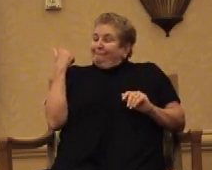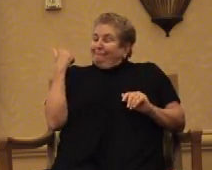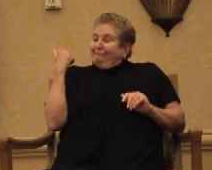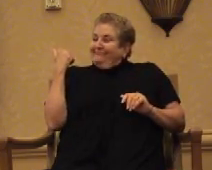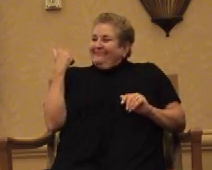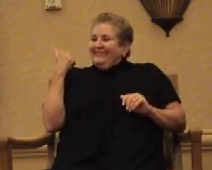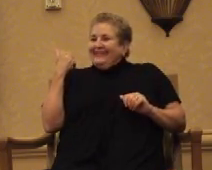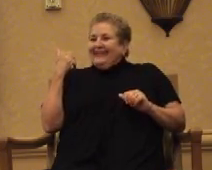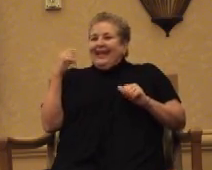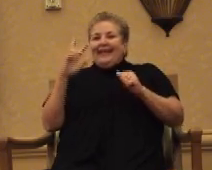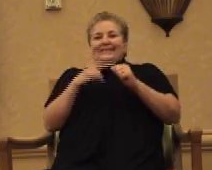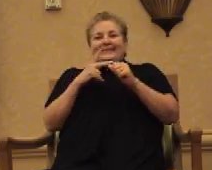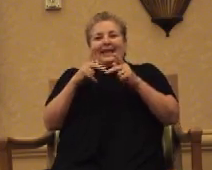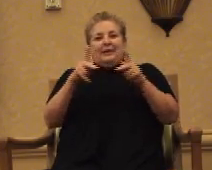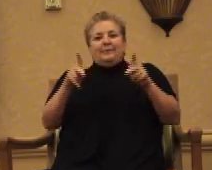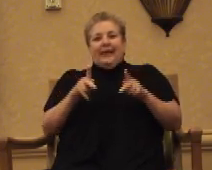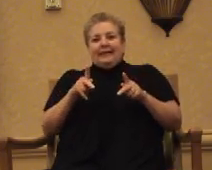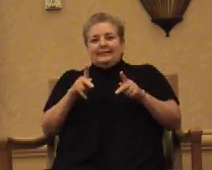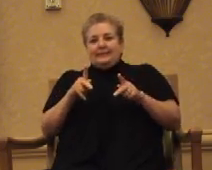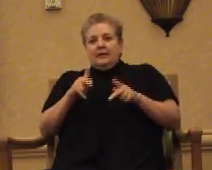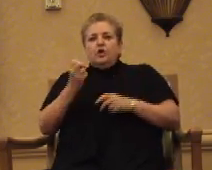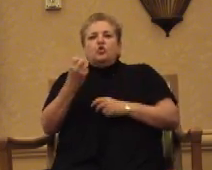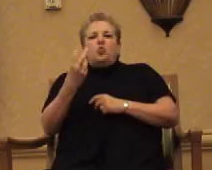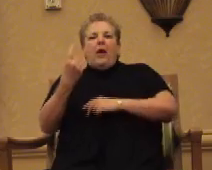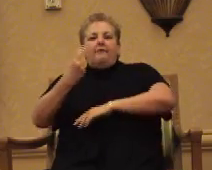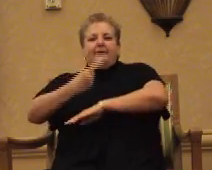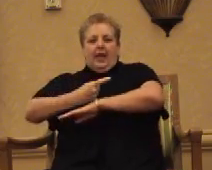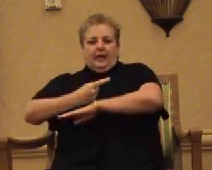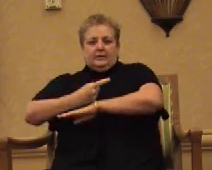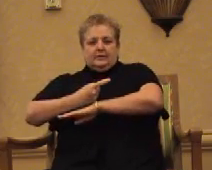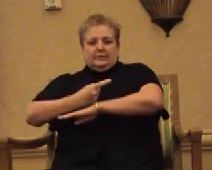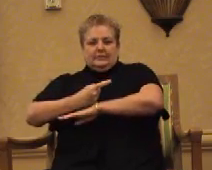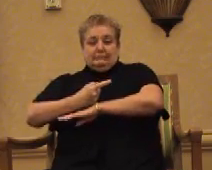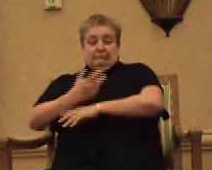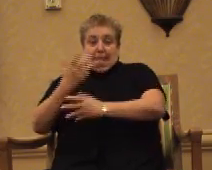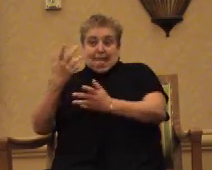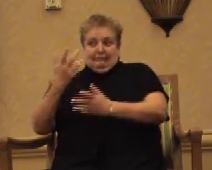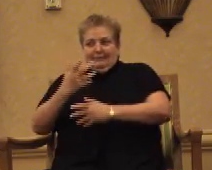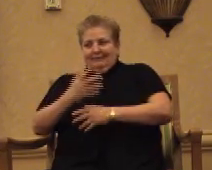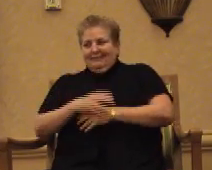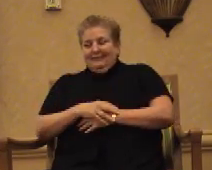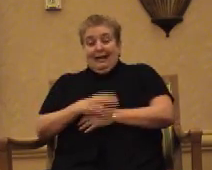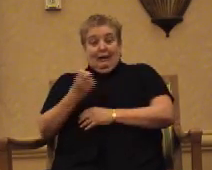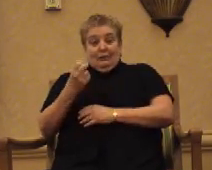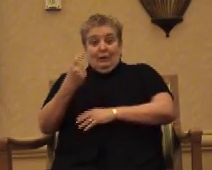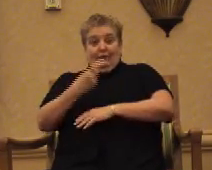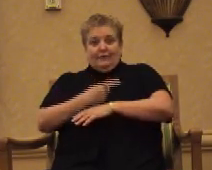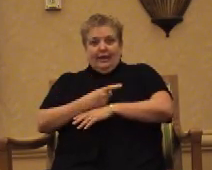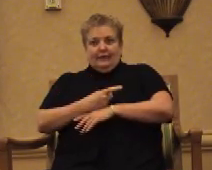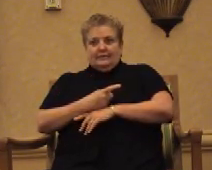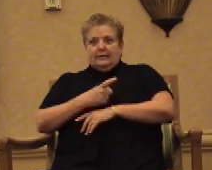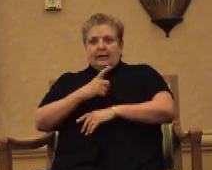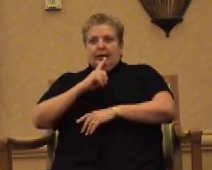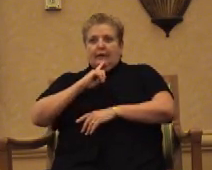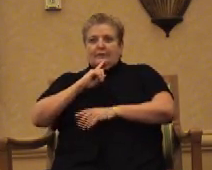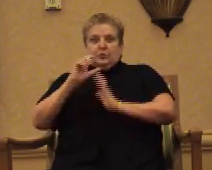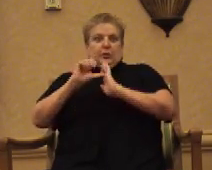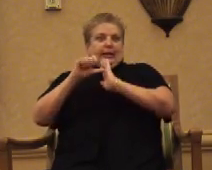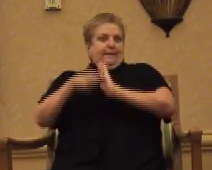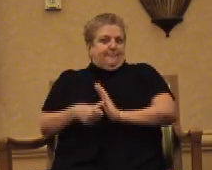Second place is 12 days. And let me tell you, at 12 days I was really impressed. So much I